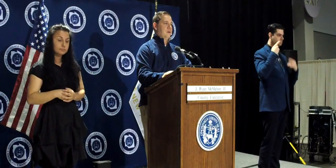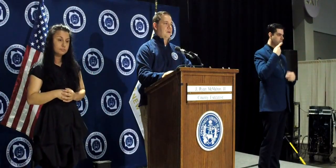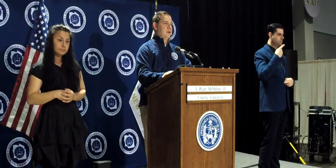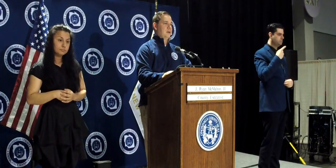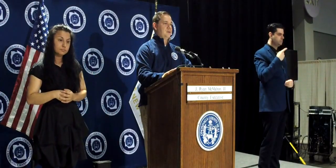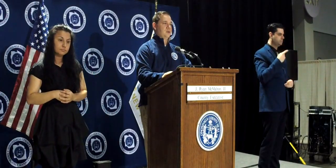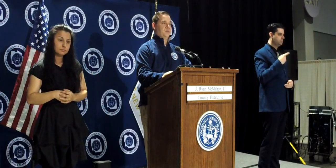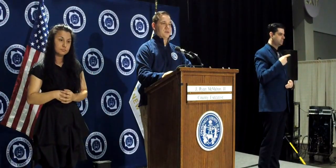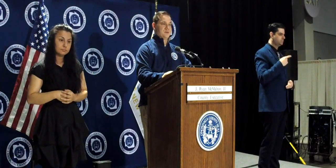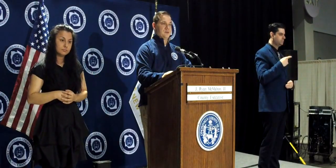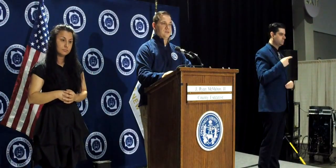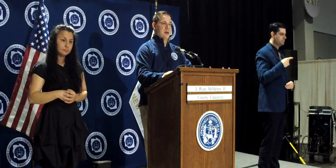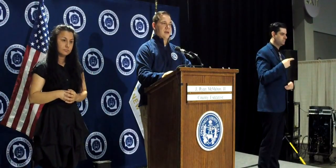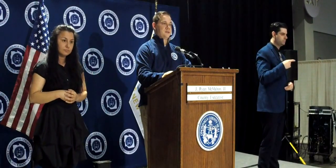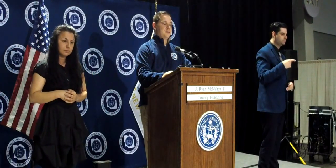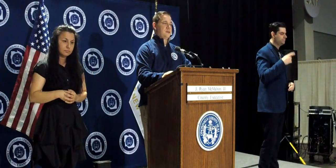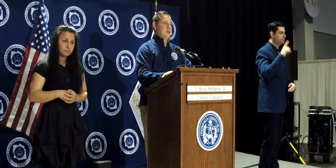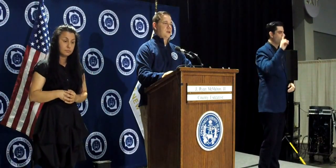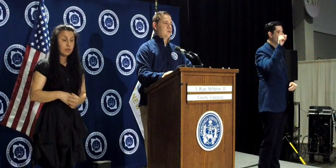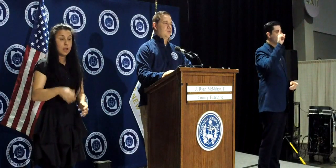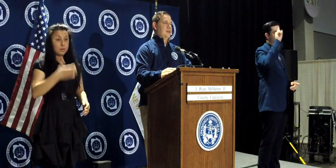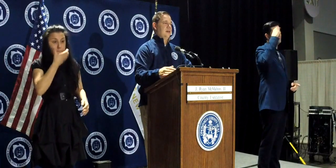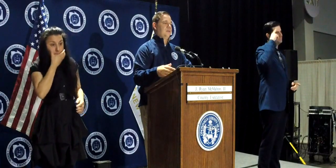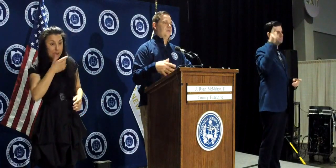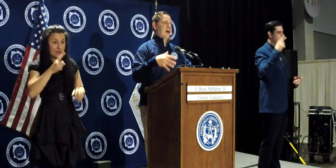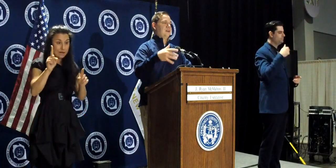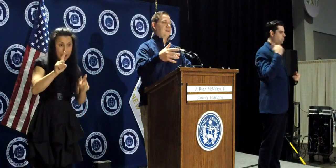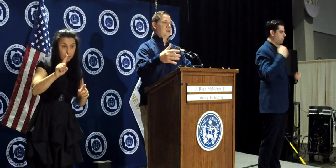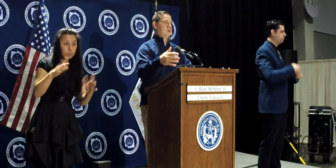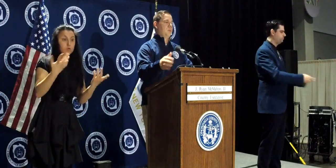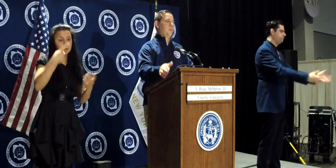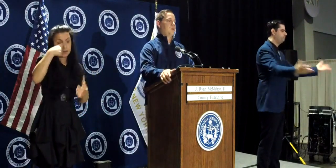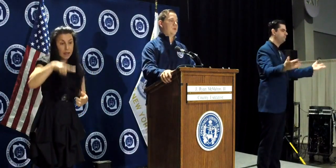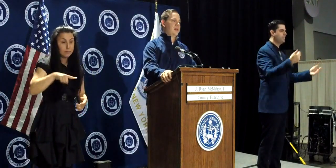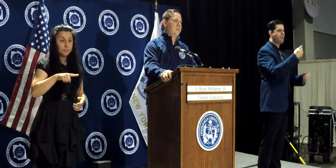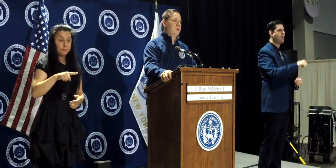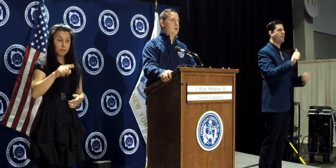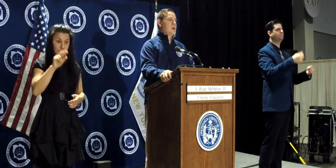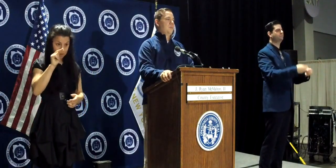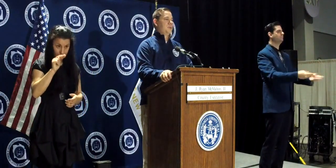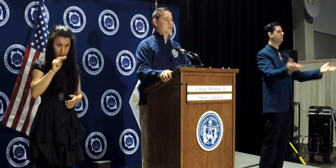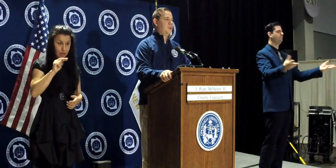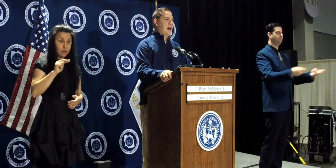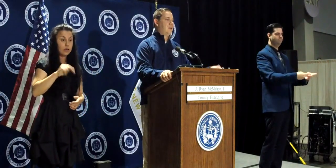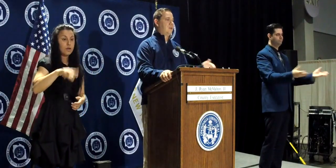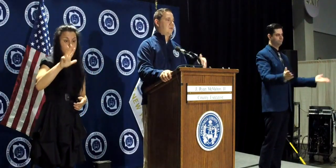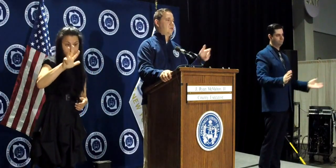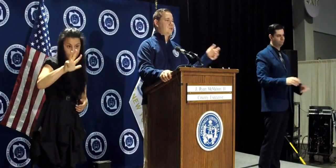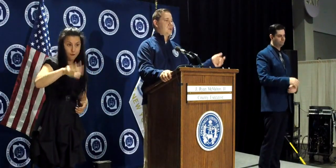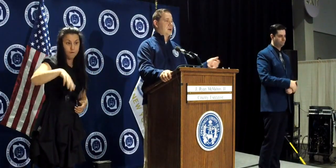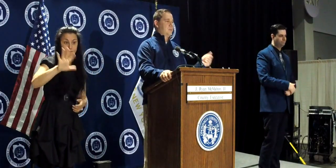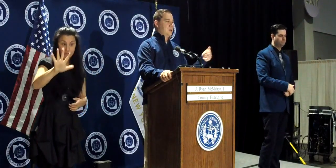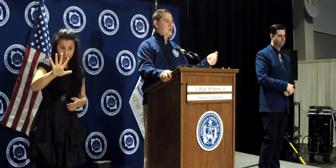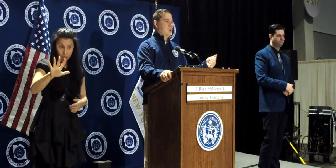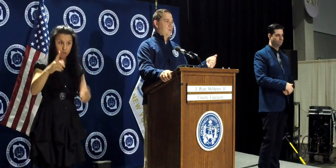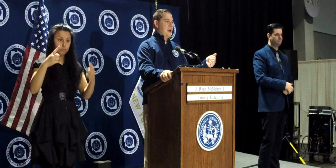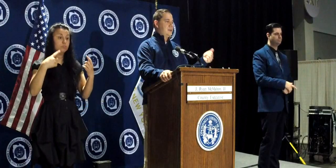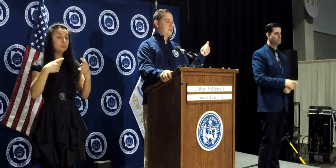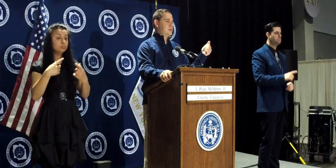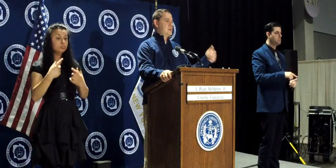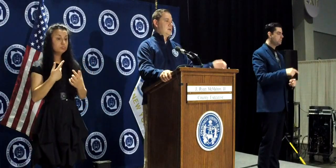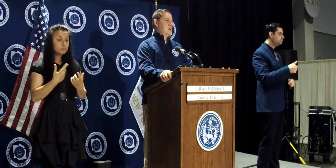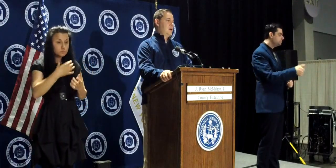have a surplus of these masks, so we can't provide the general public with them. But there's a lot of individuals starting to make their